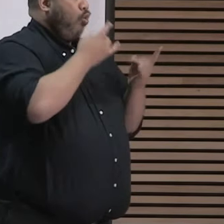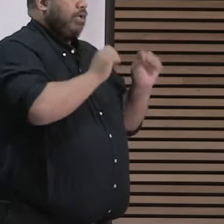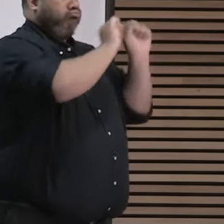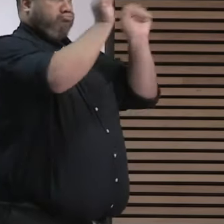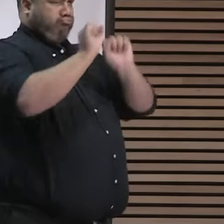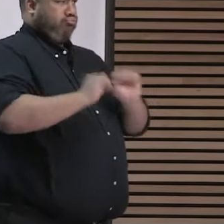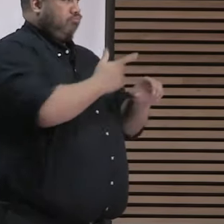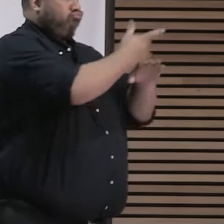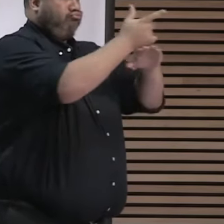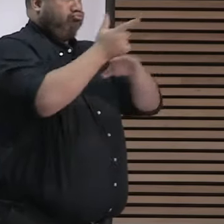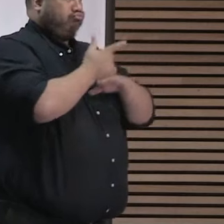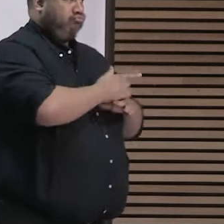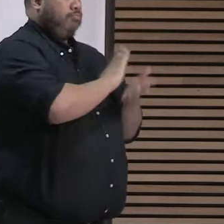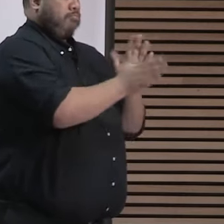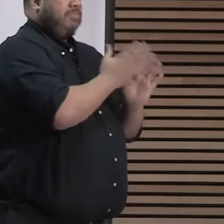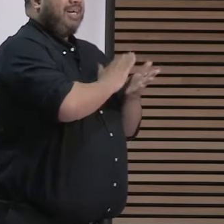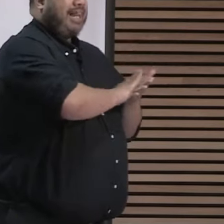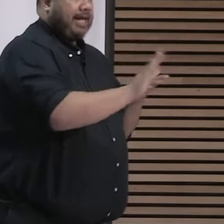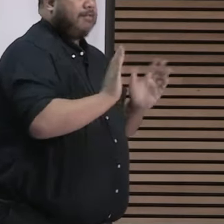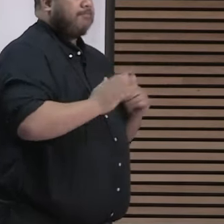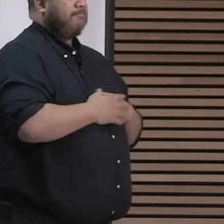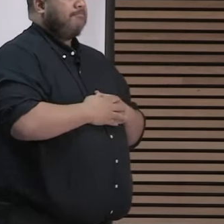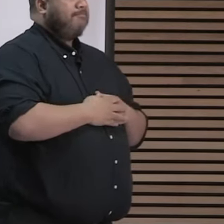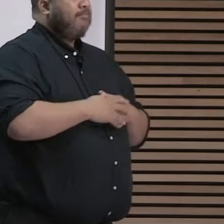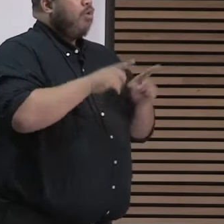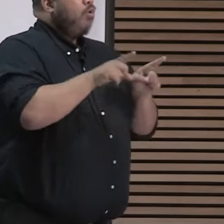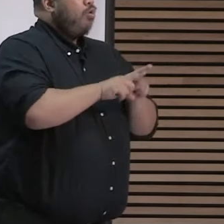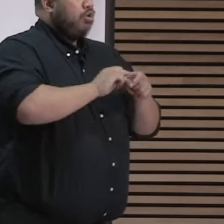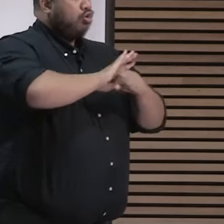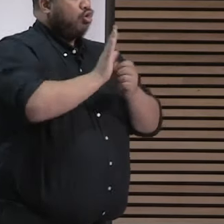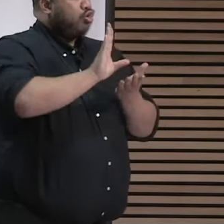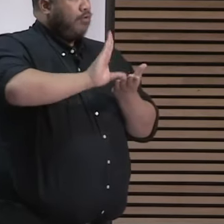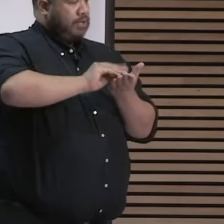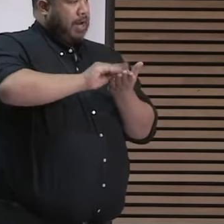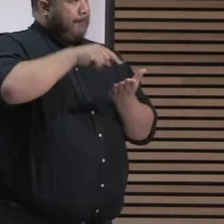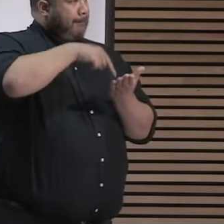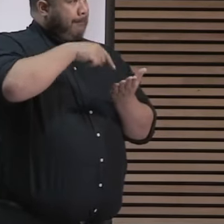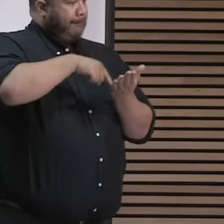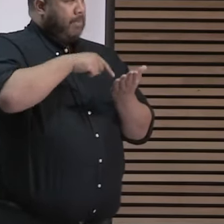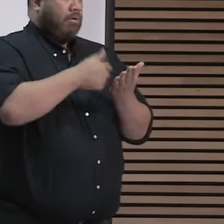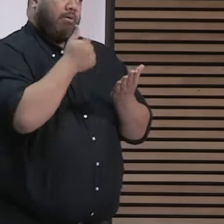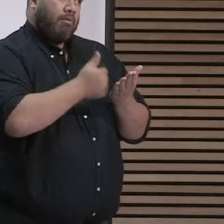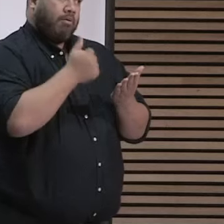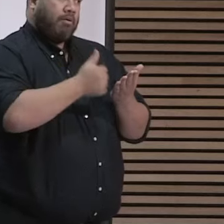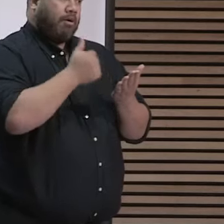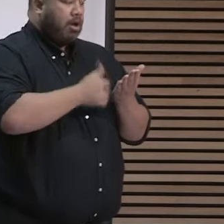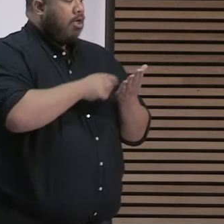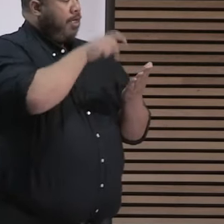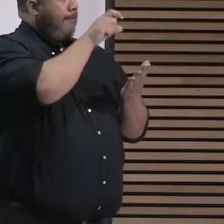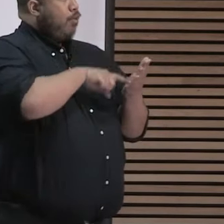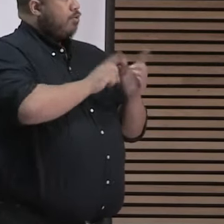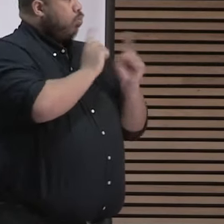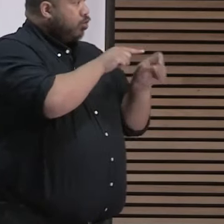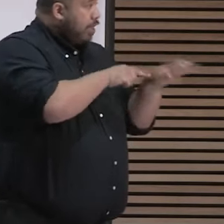health teams. We've also been using the NZ COVID Tracer app to notify people who may have been in